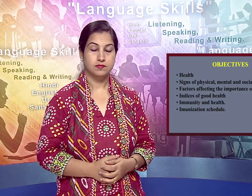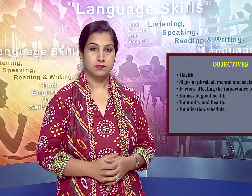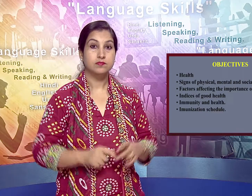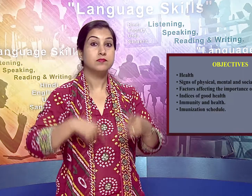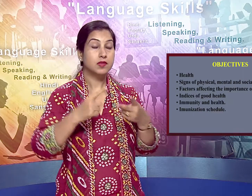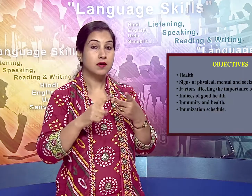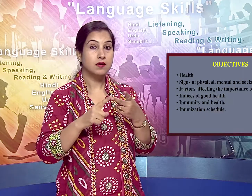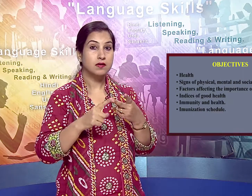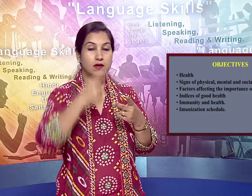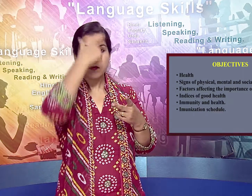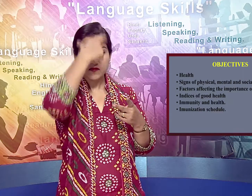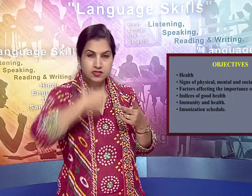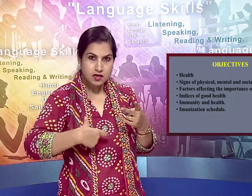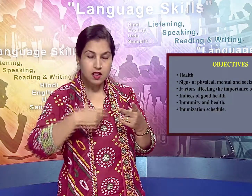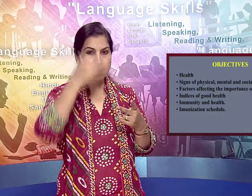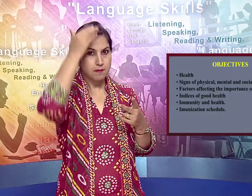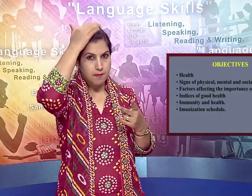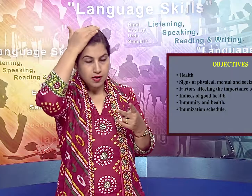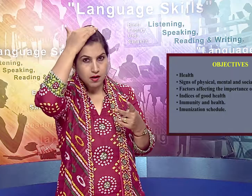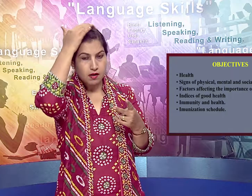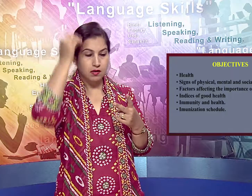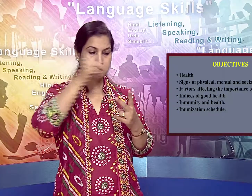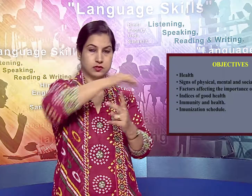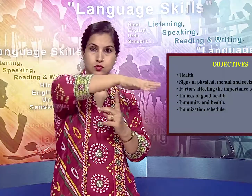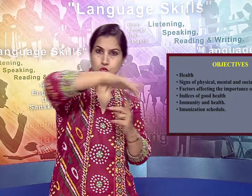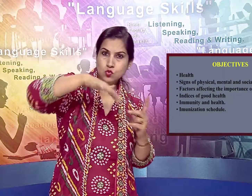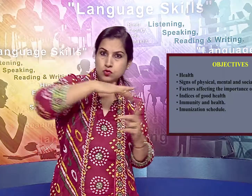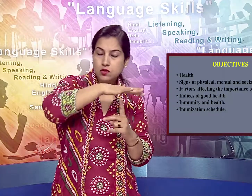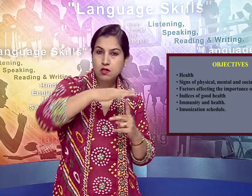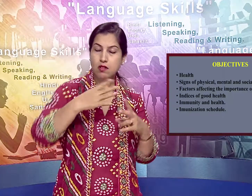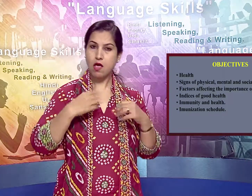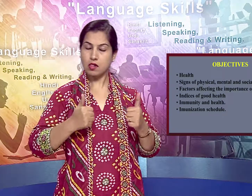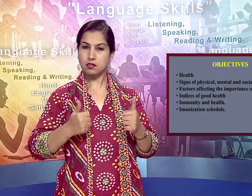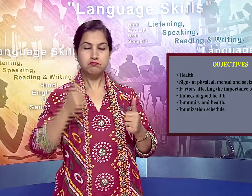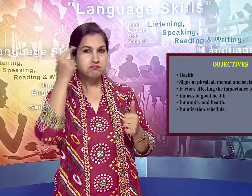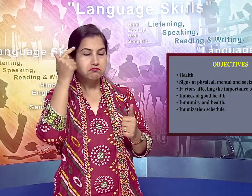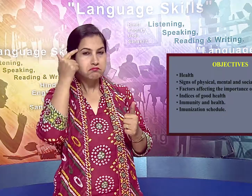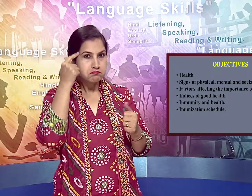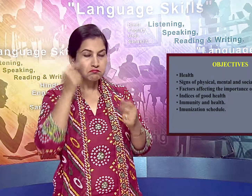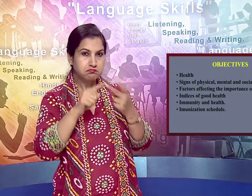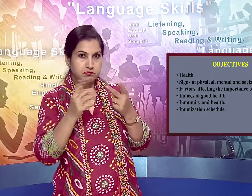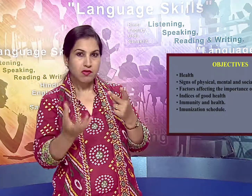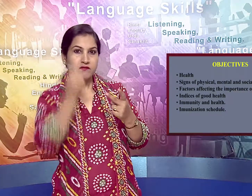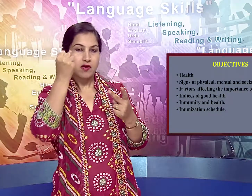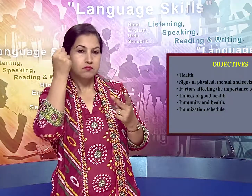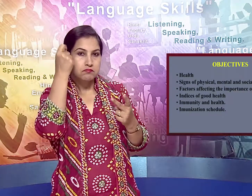we understand the signs of physical, mental and social health,